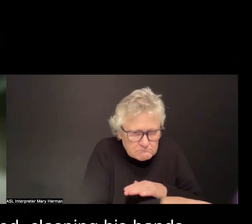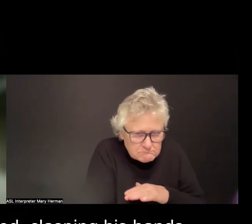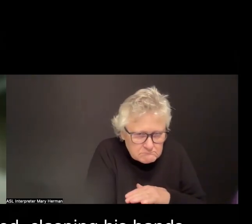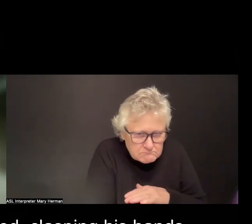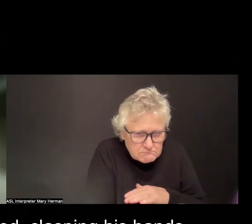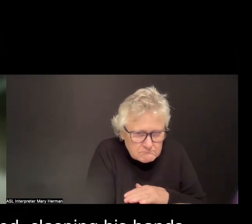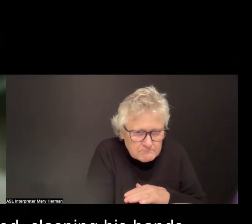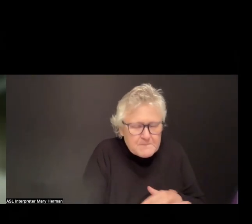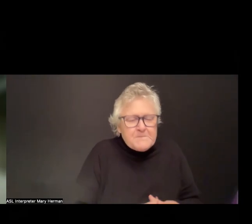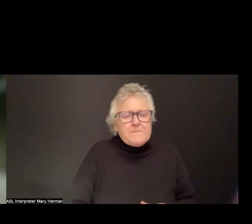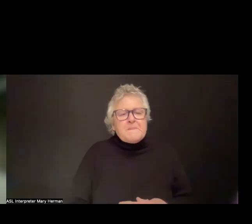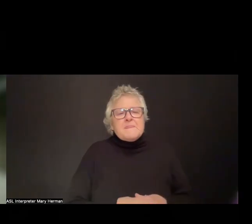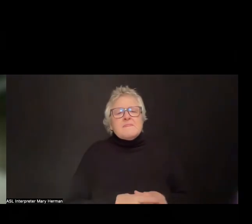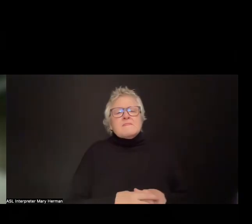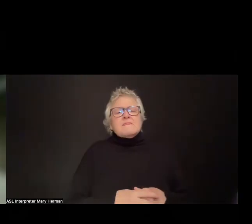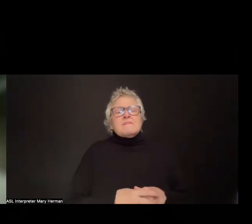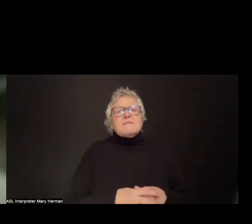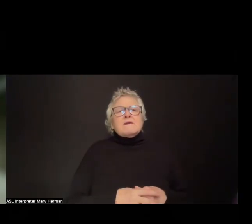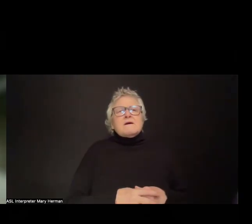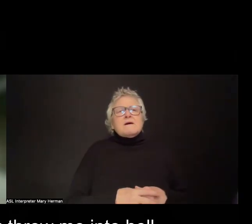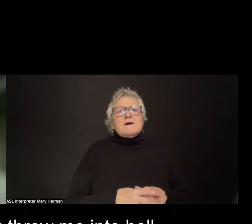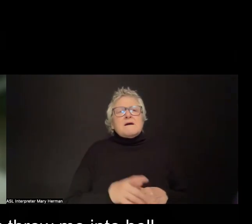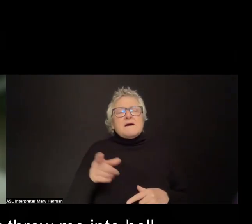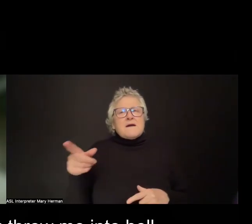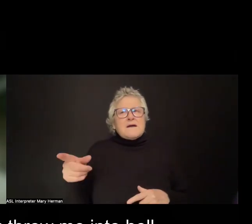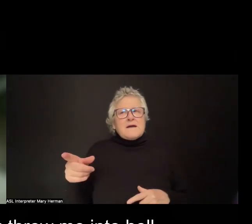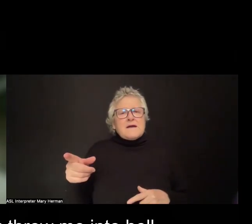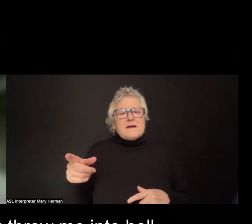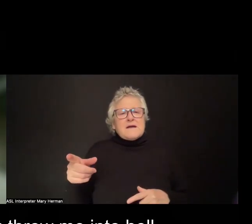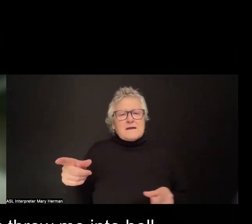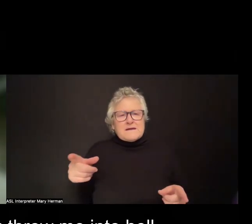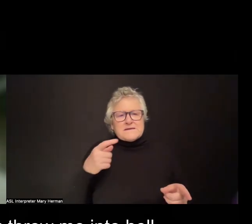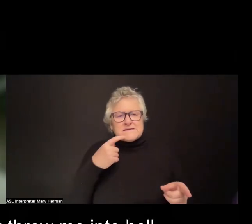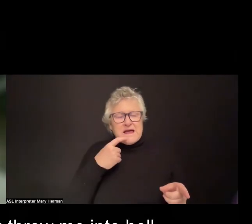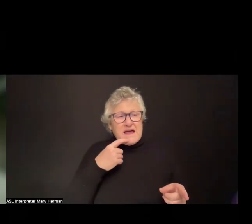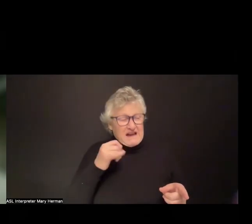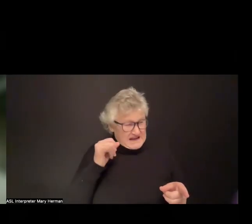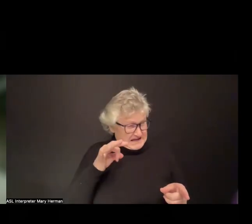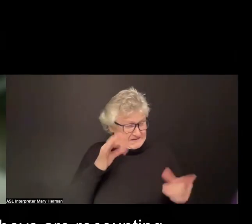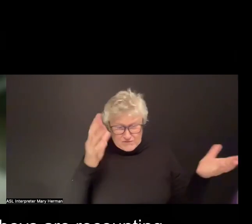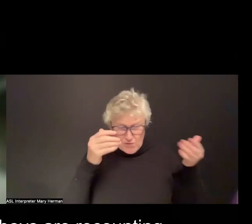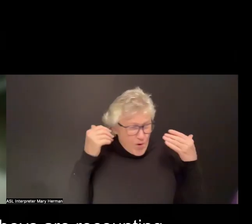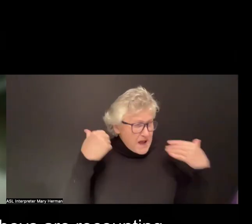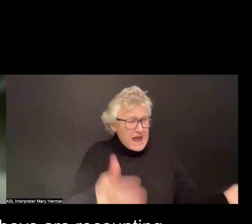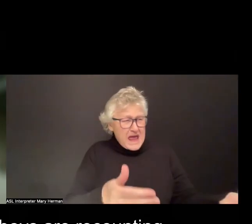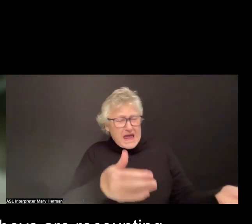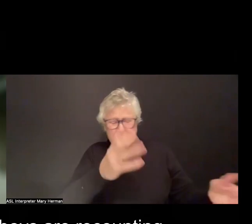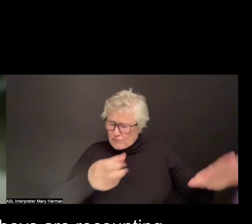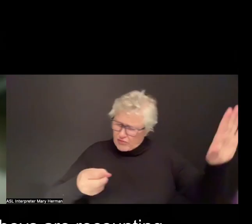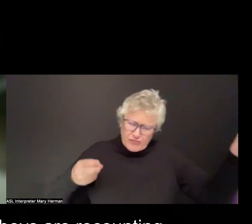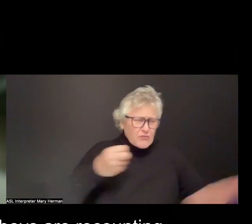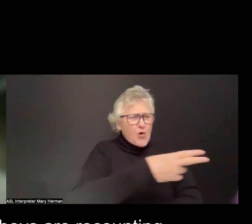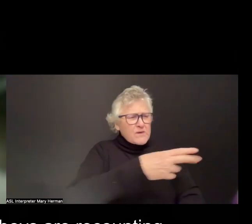his chin, eyes beseeching imaginary tormentors. "For if you do, you throw me into hell immediately." So all of what the